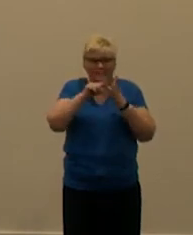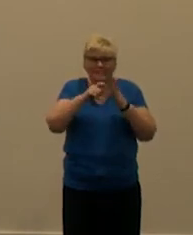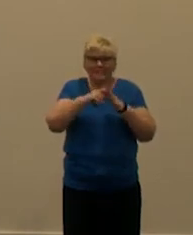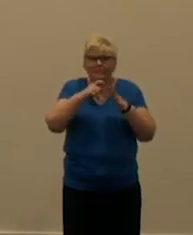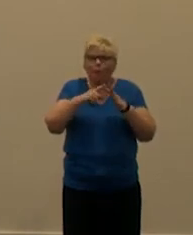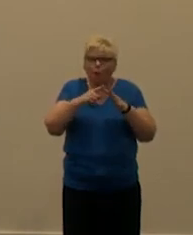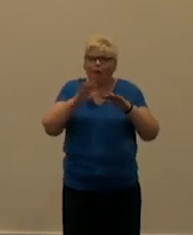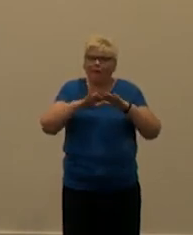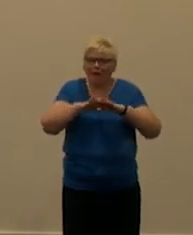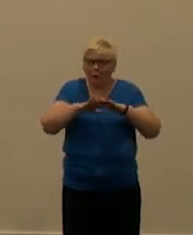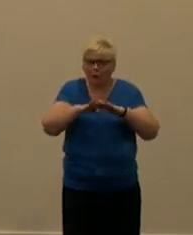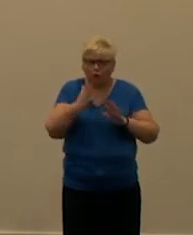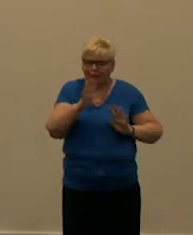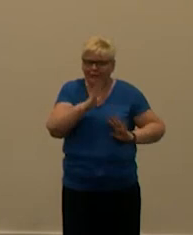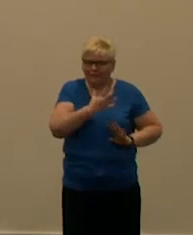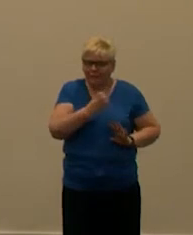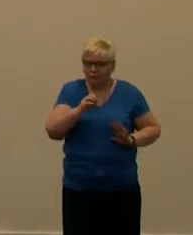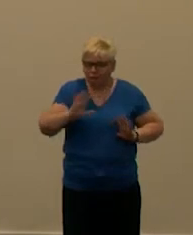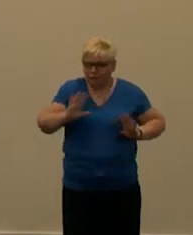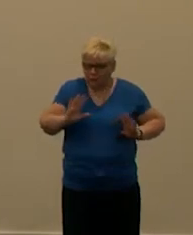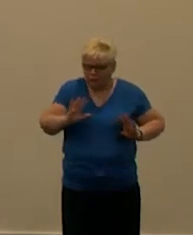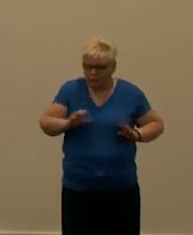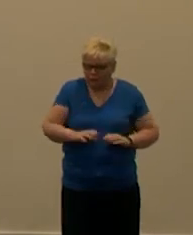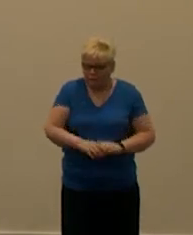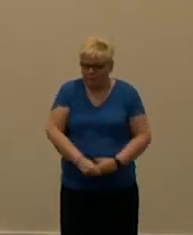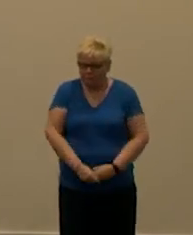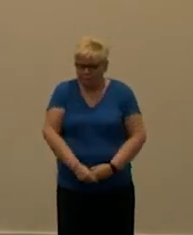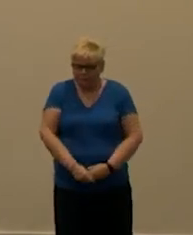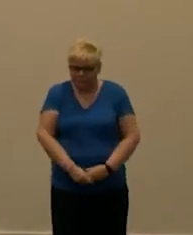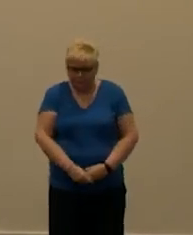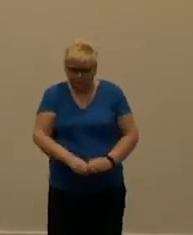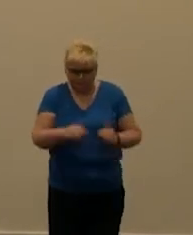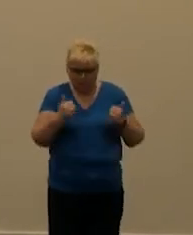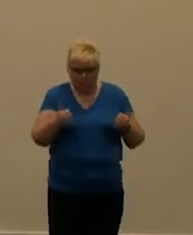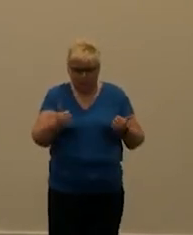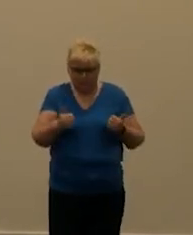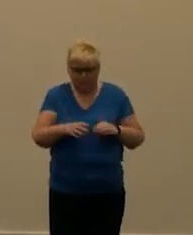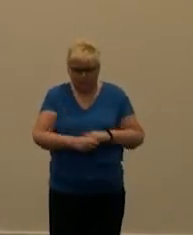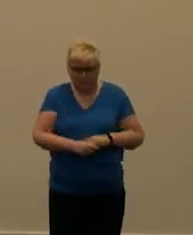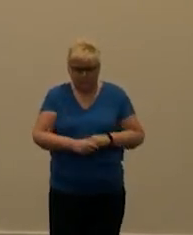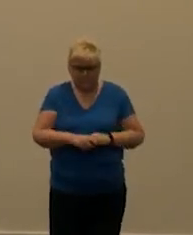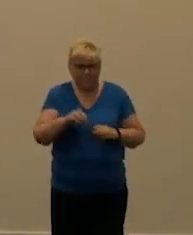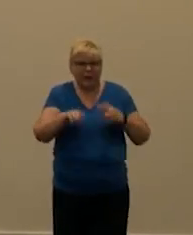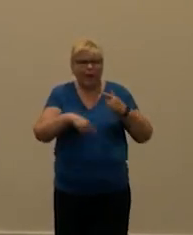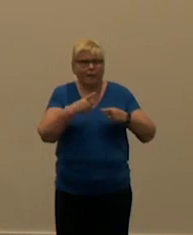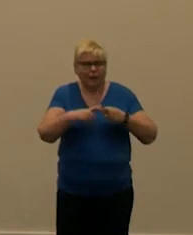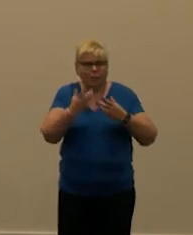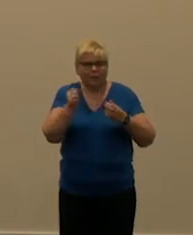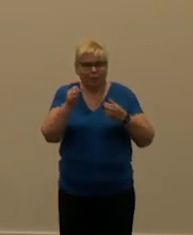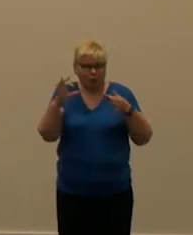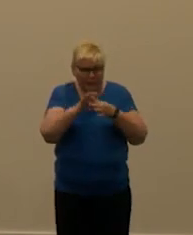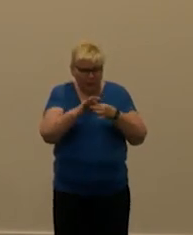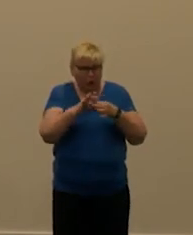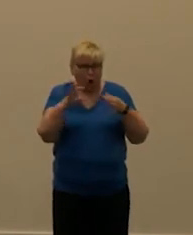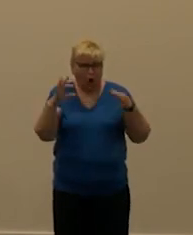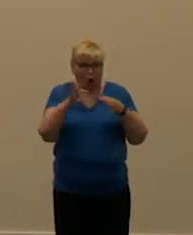can connect 500 virtual networks to the virtual WAN hub. Okay. Then we have the connection, we have the